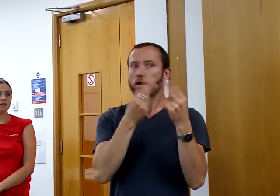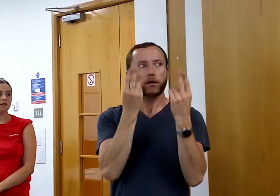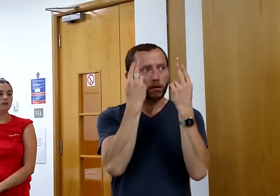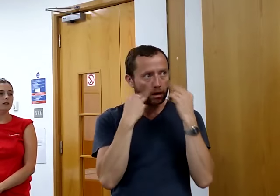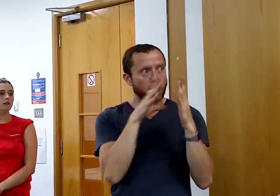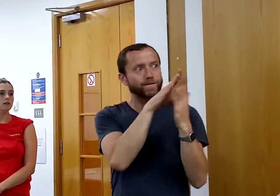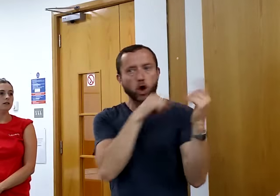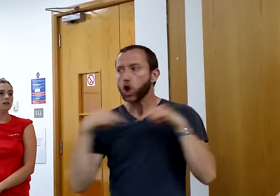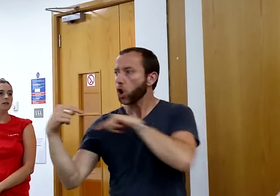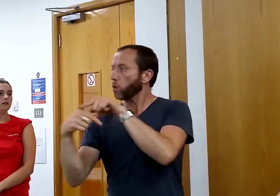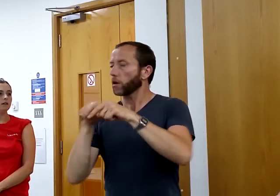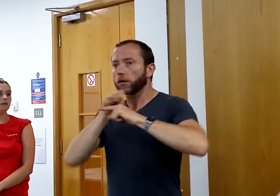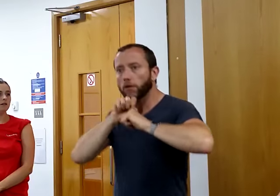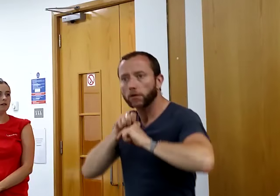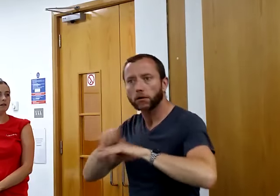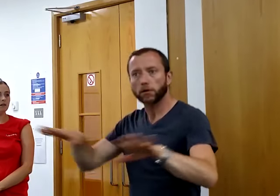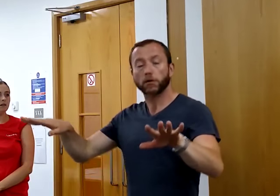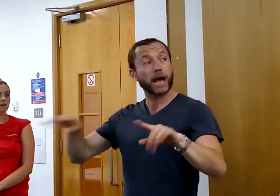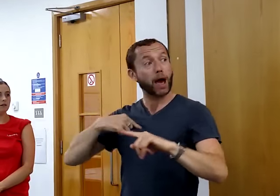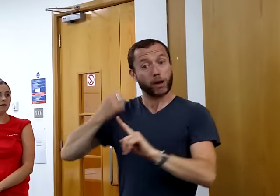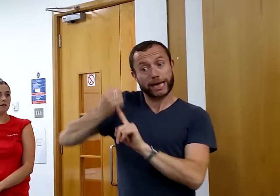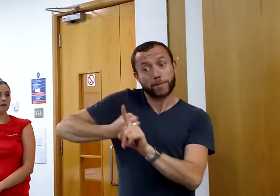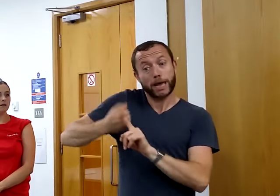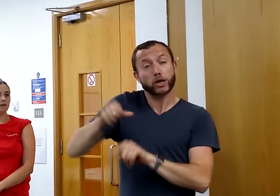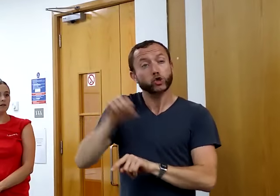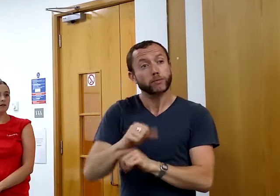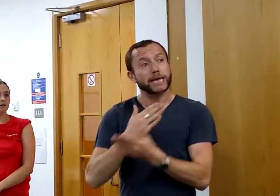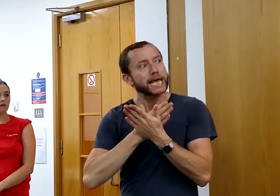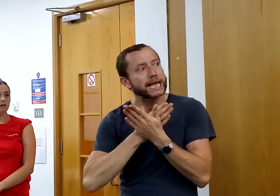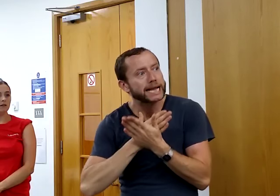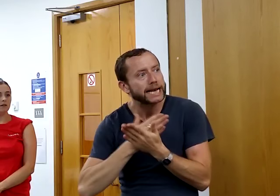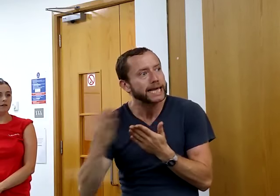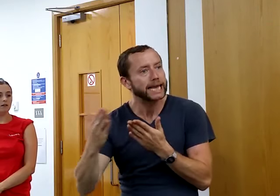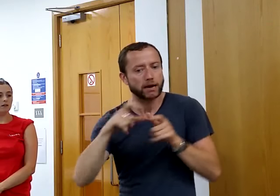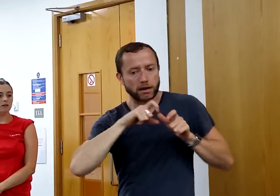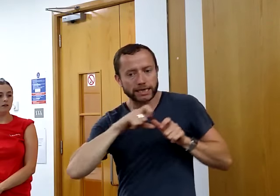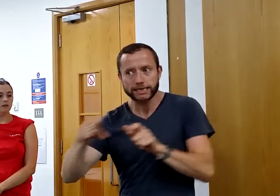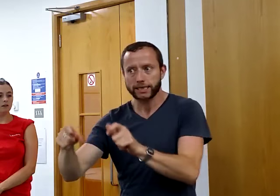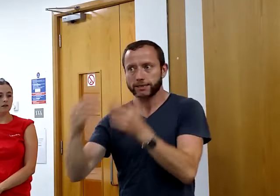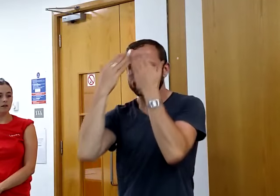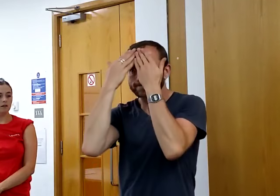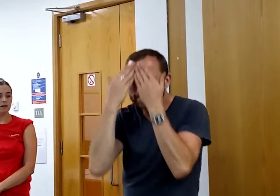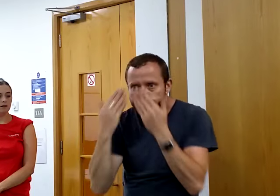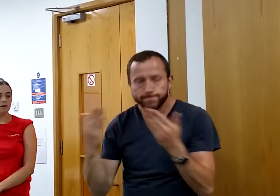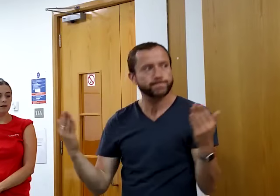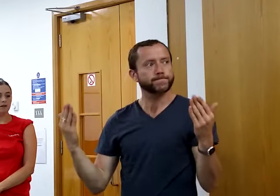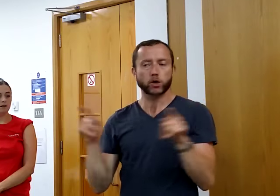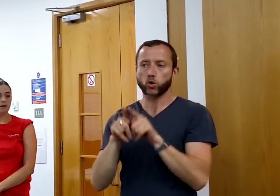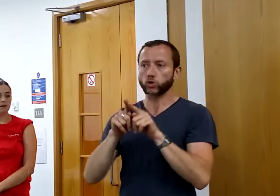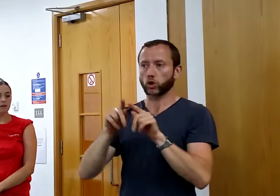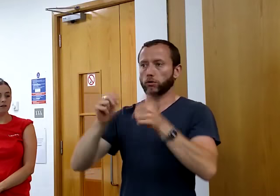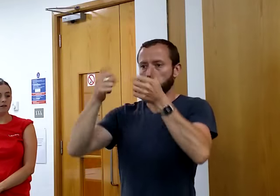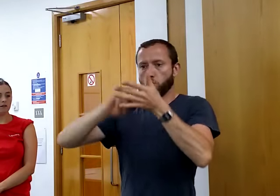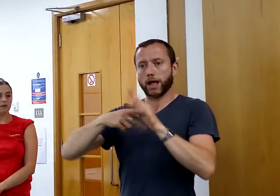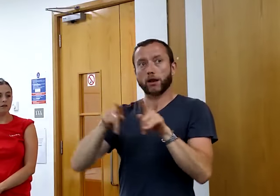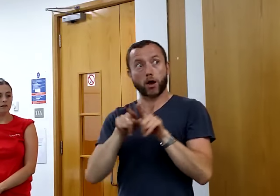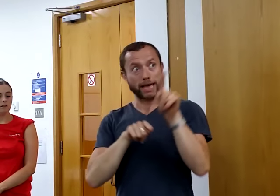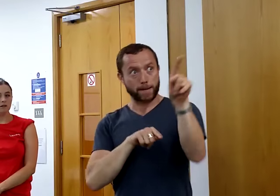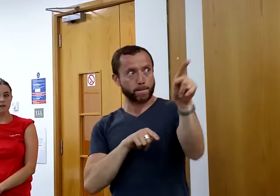to campaign as cleanly and as consistently and as well as he